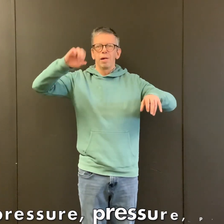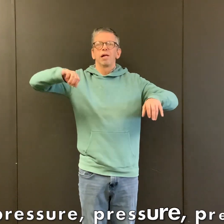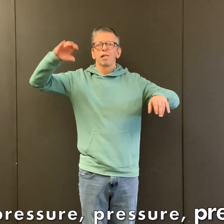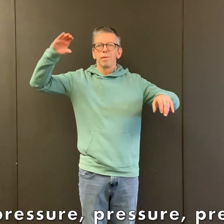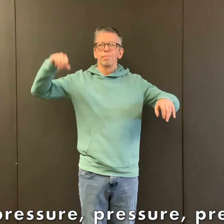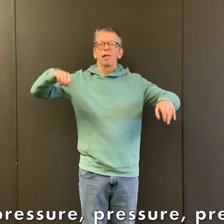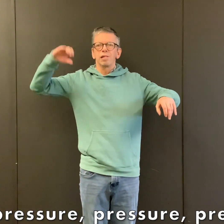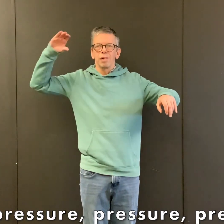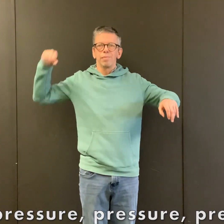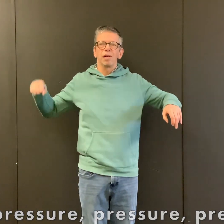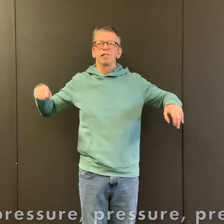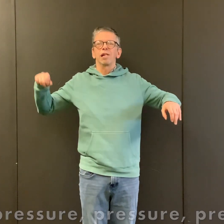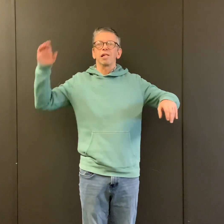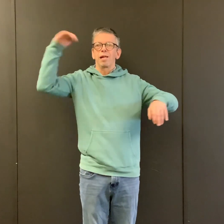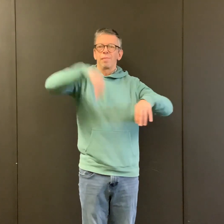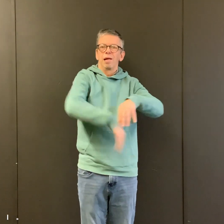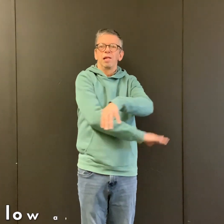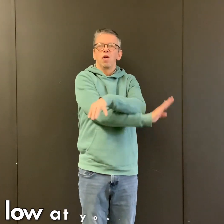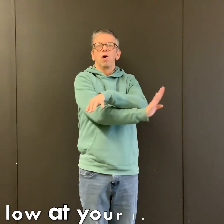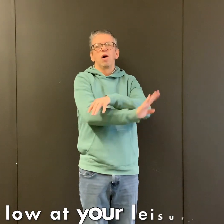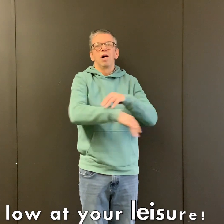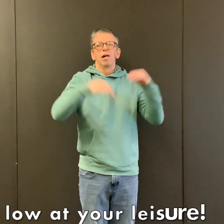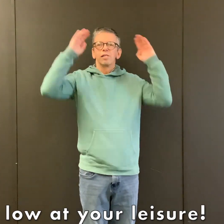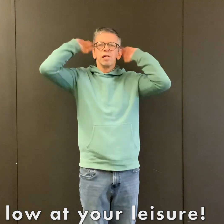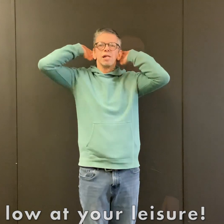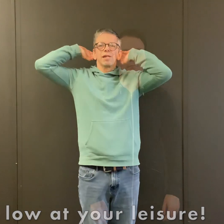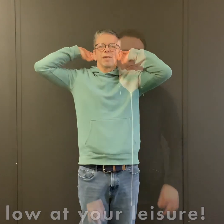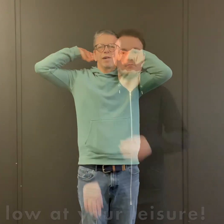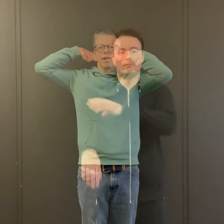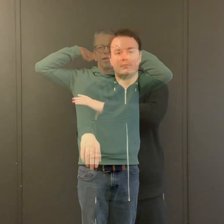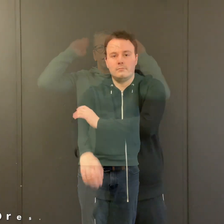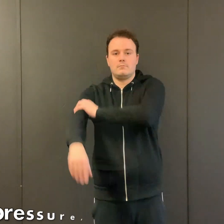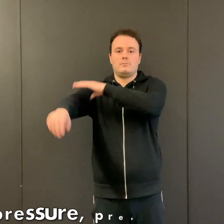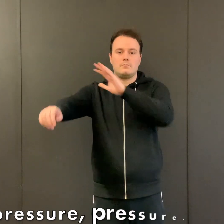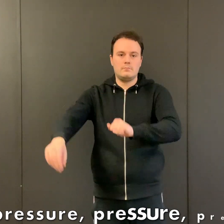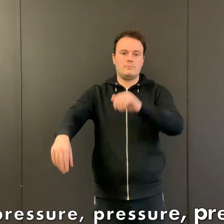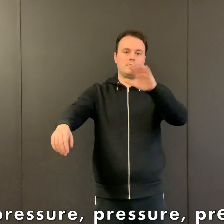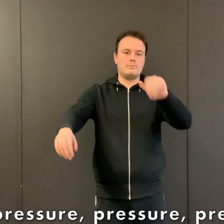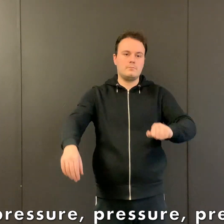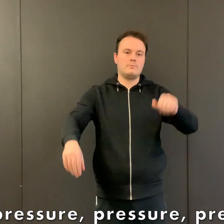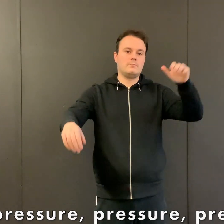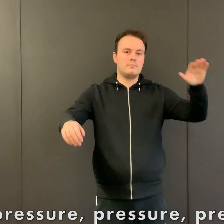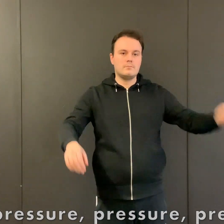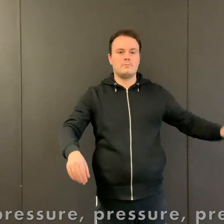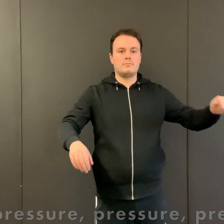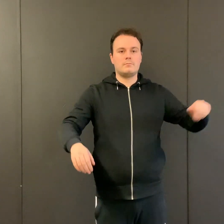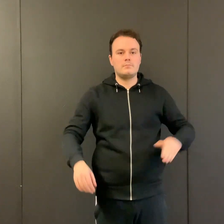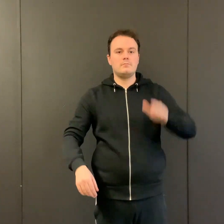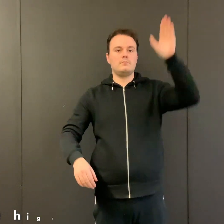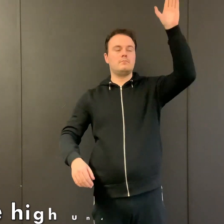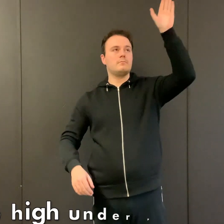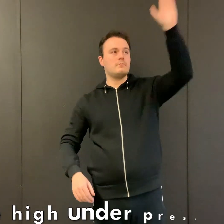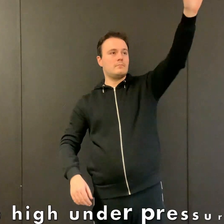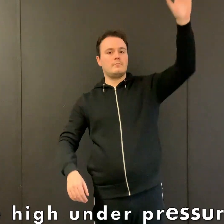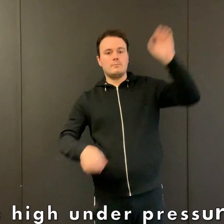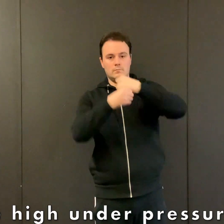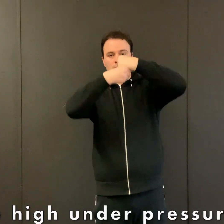pressure keep it low at your leisure. Blood pressure can be high under